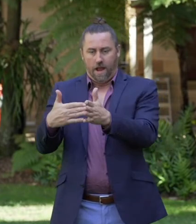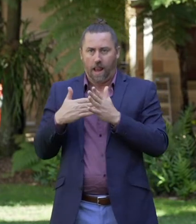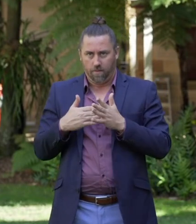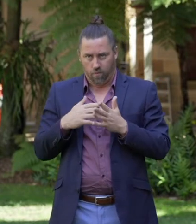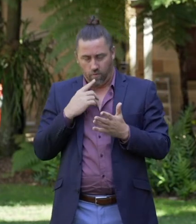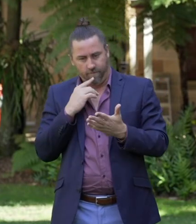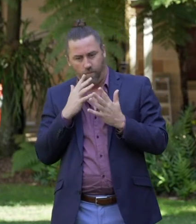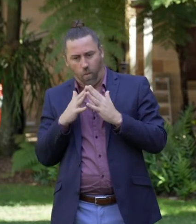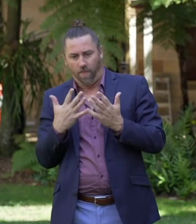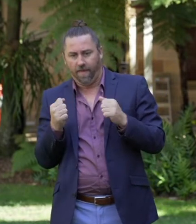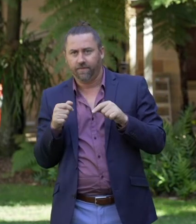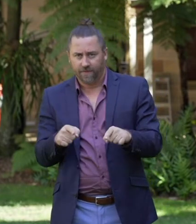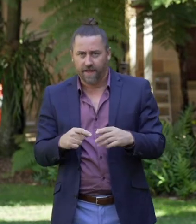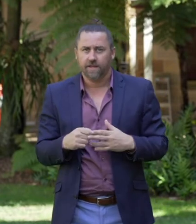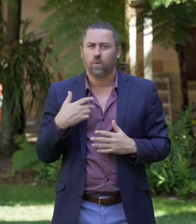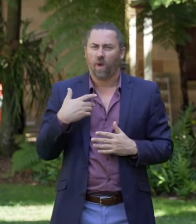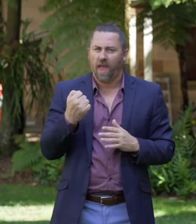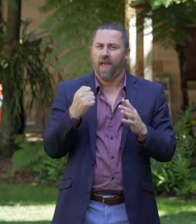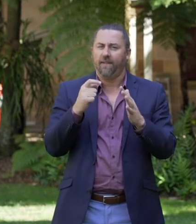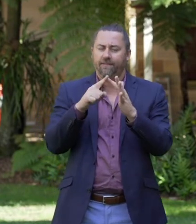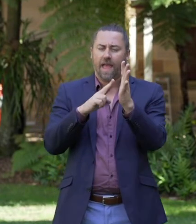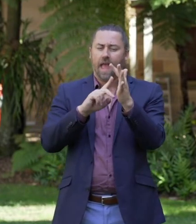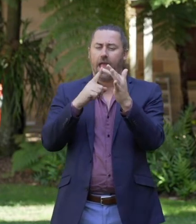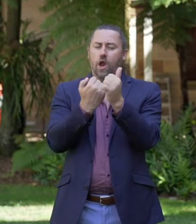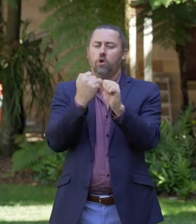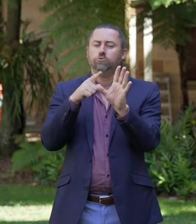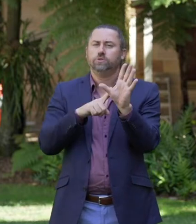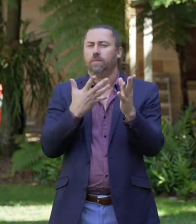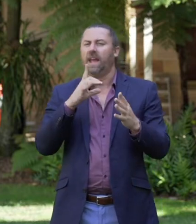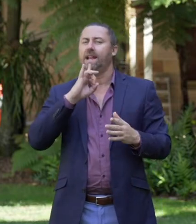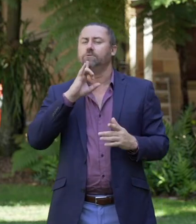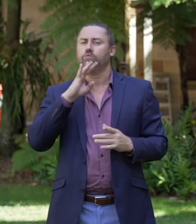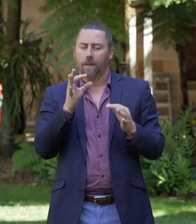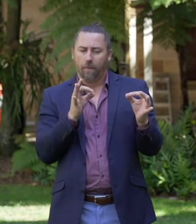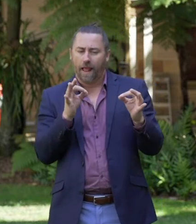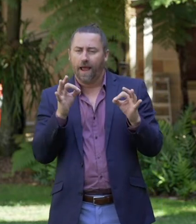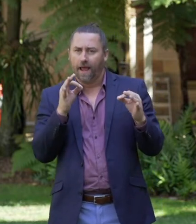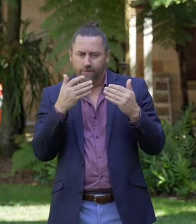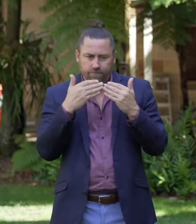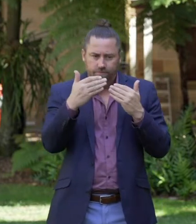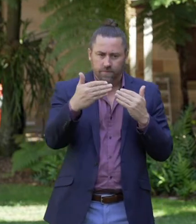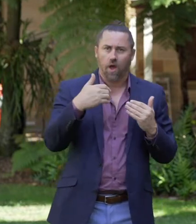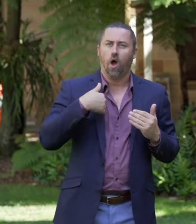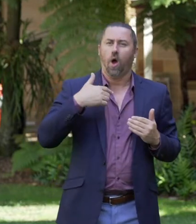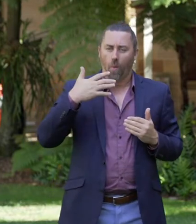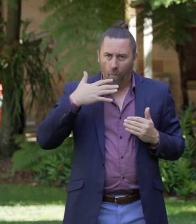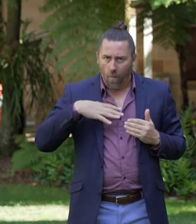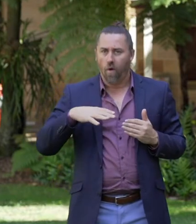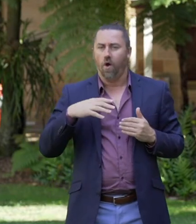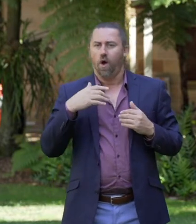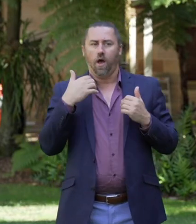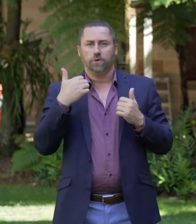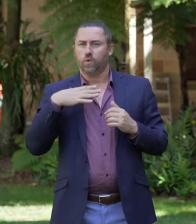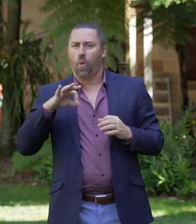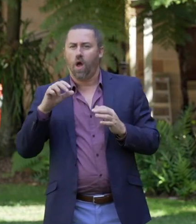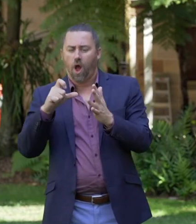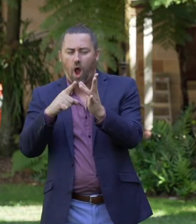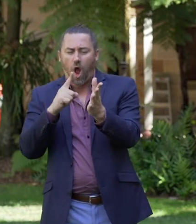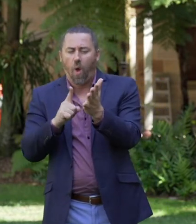are working on an energy plan that will outline and chart our pathway to a clean energy future for